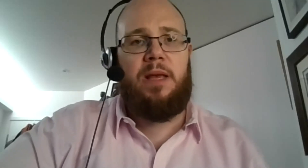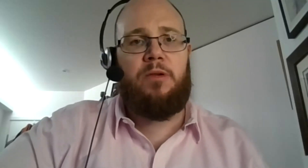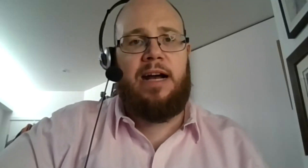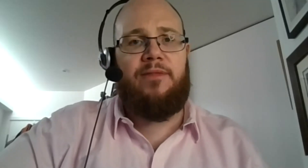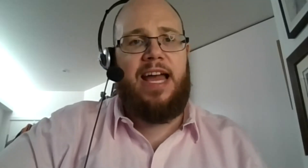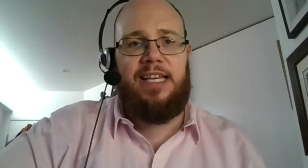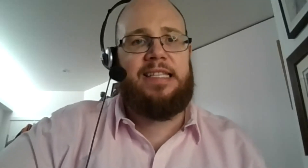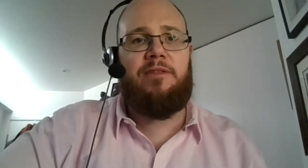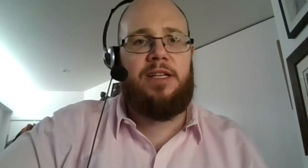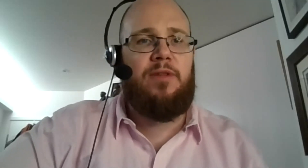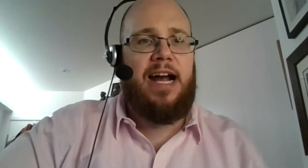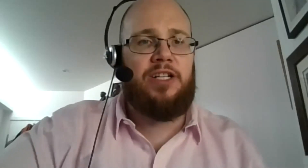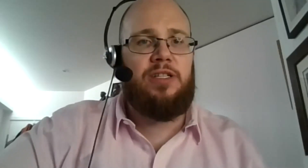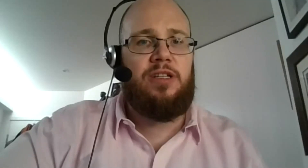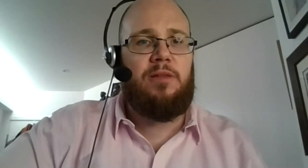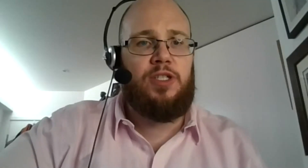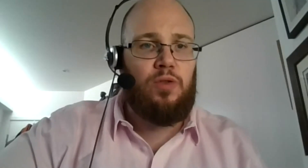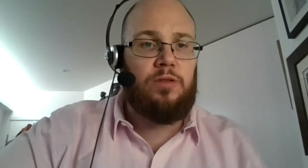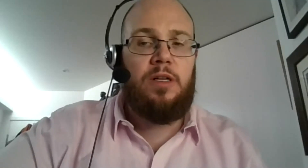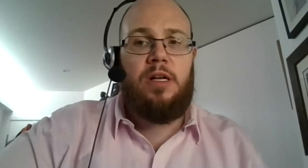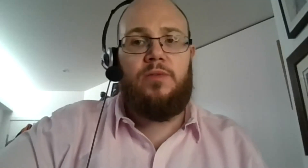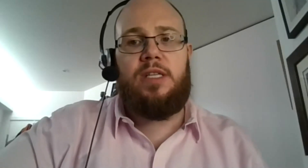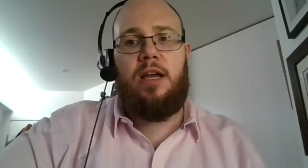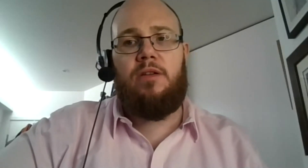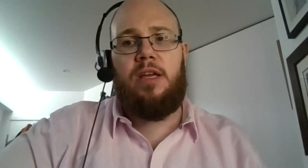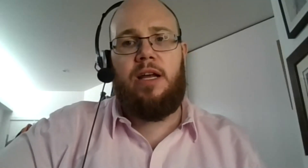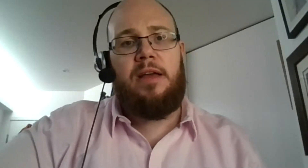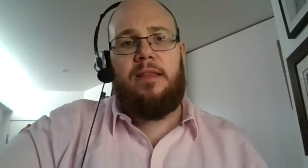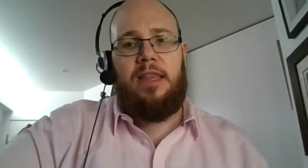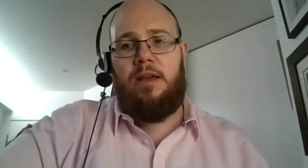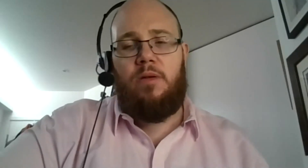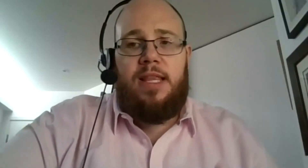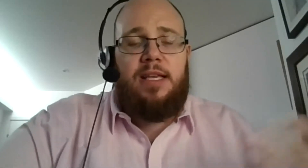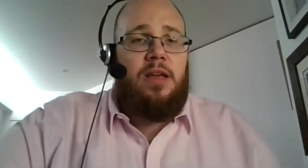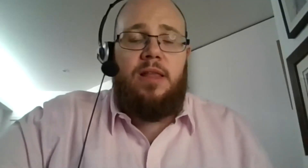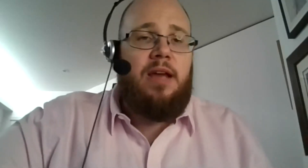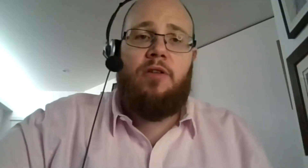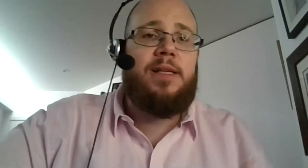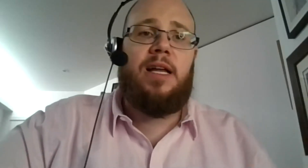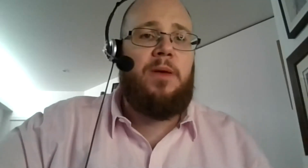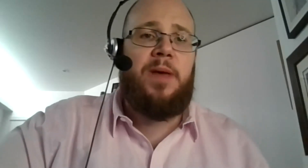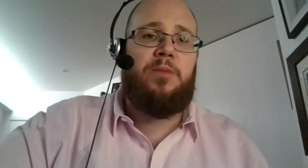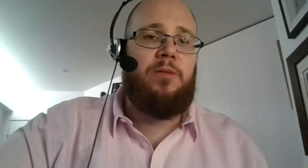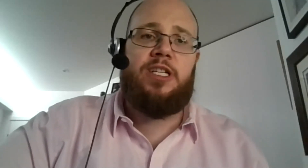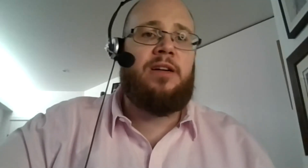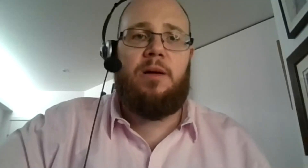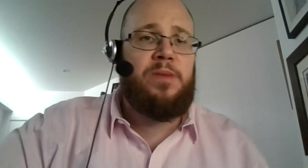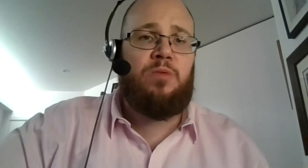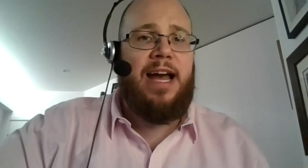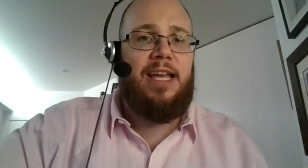people have any serious reactions to them at all. So, you know, there are always going to be people that we just can't persuade,